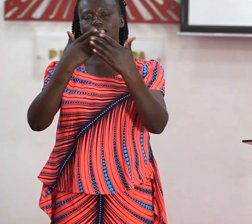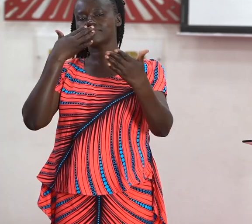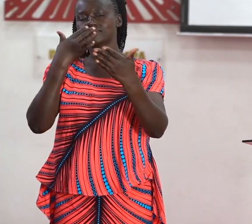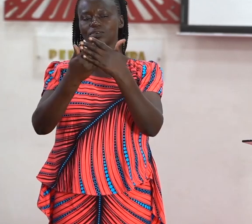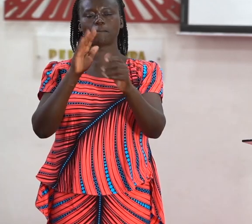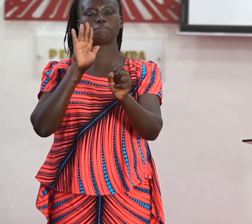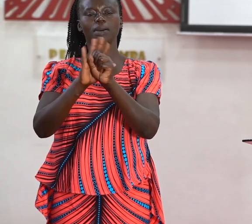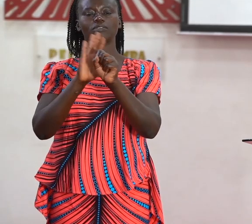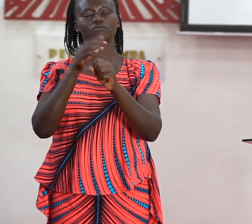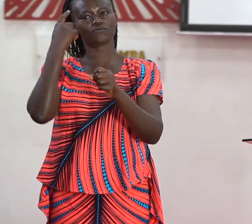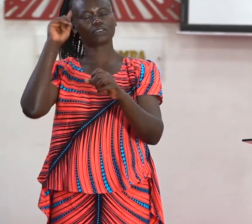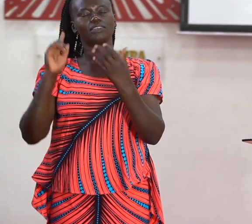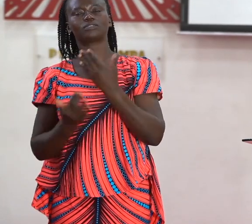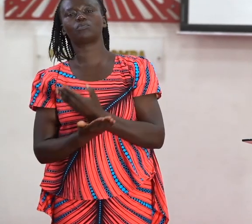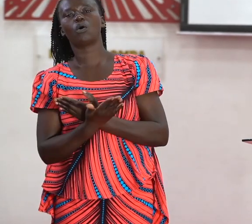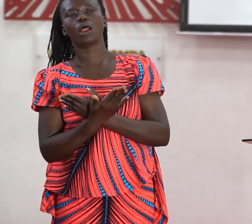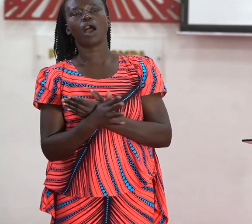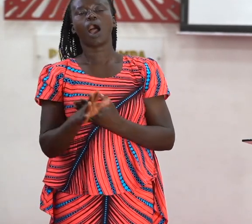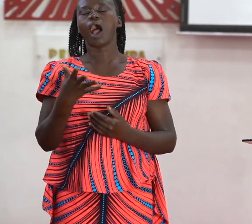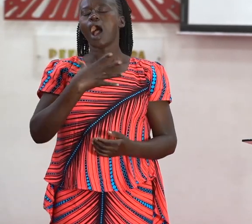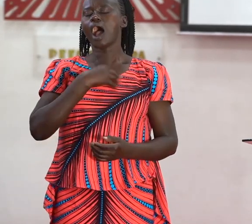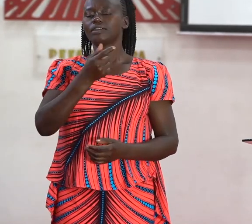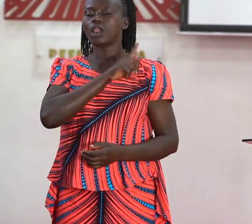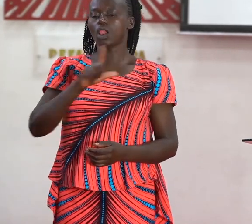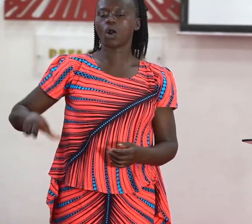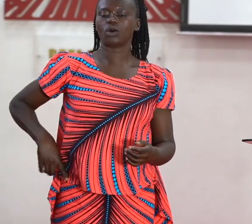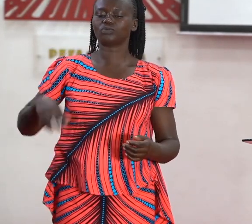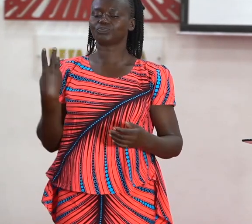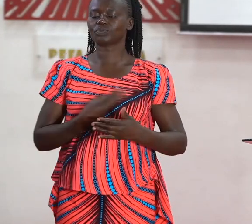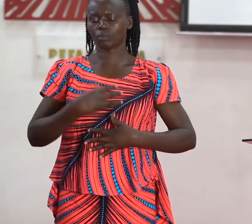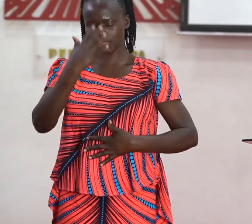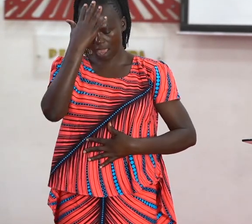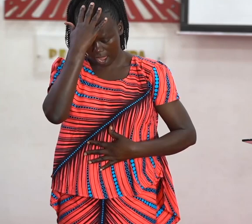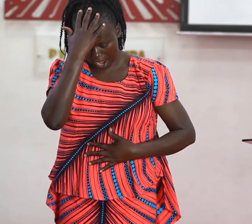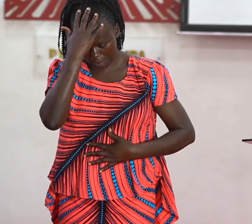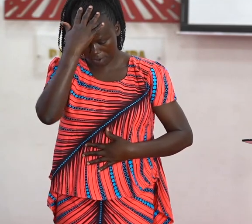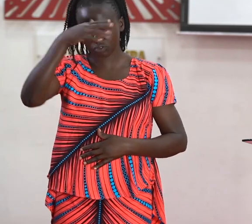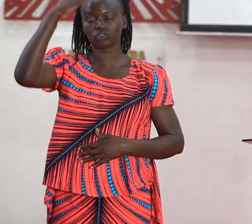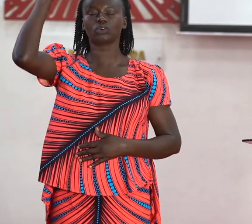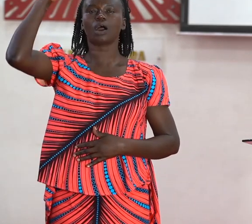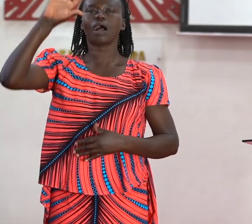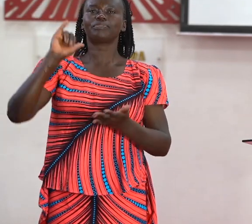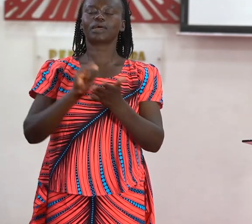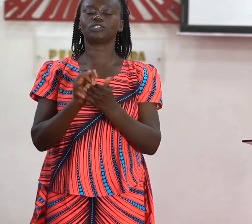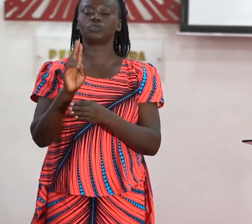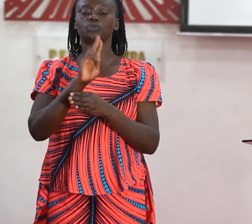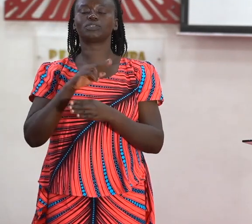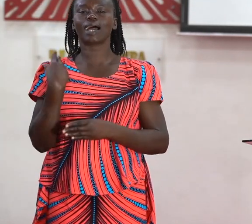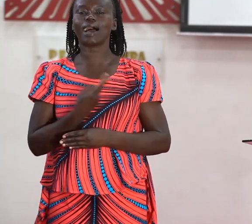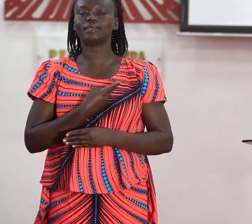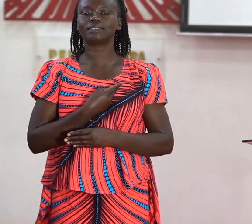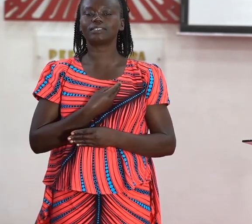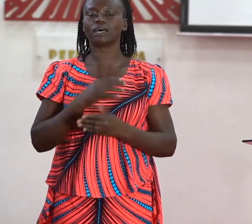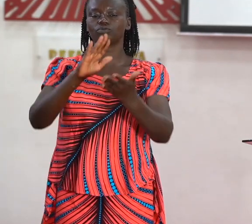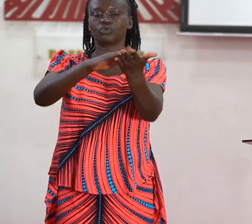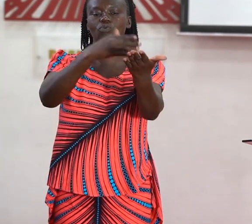for this morning. And Lord, we are humbling ourselves to you, that you may use us even to reach out to your